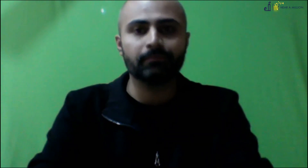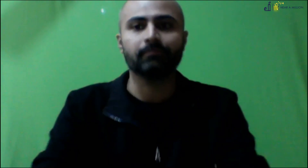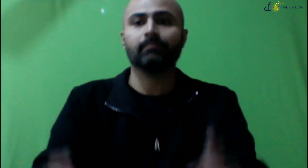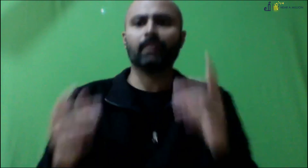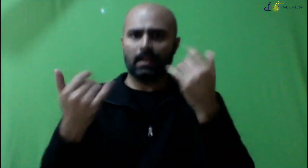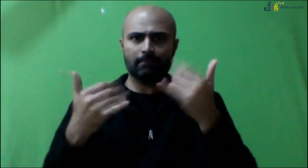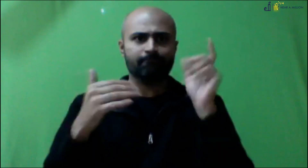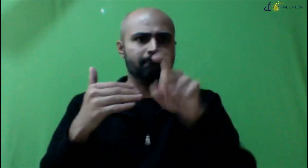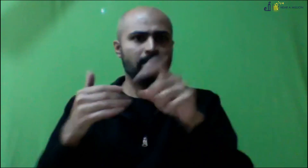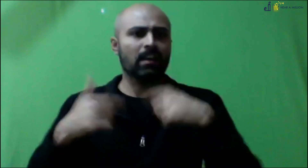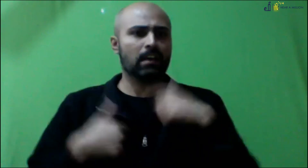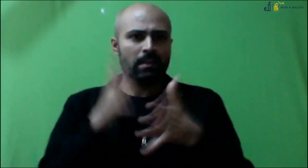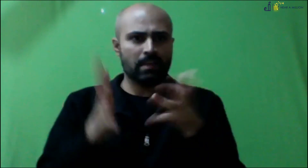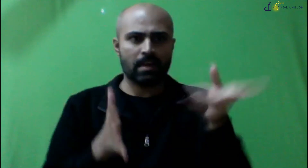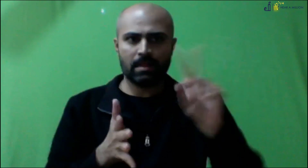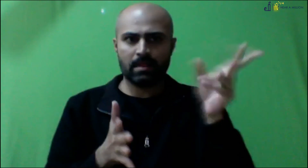box.